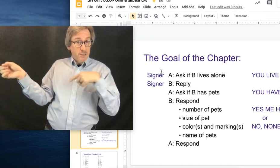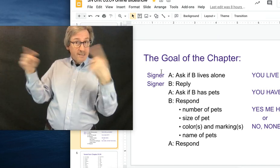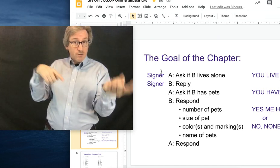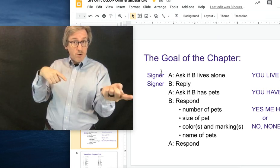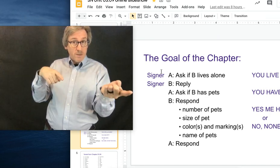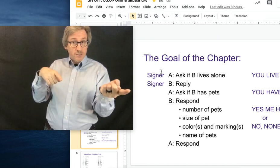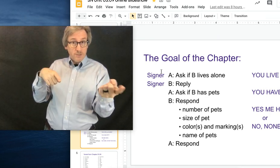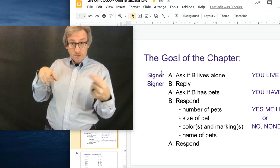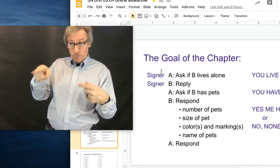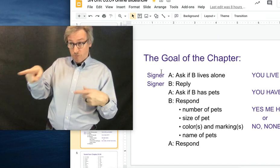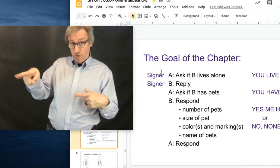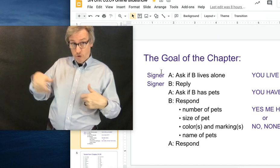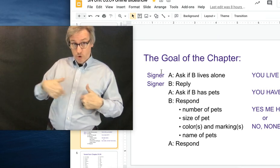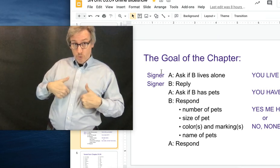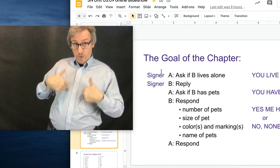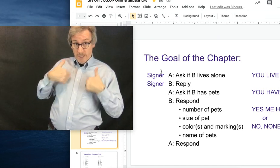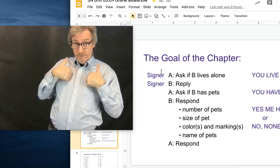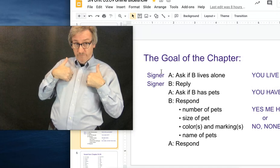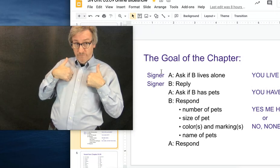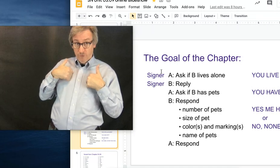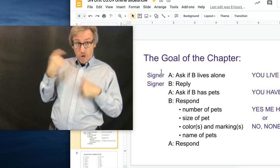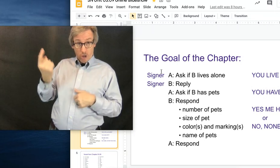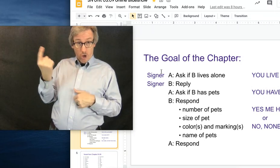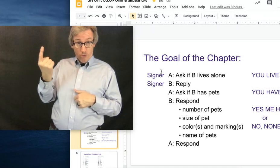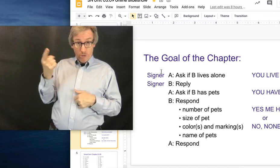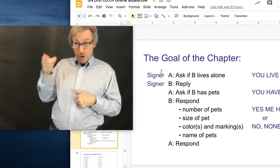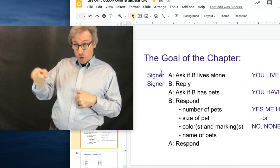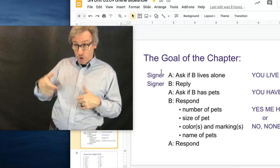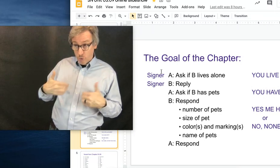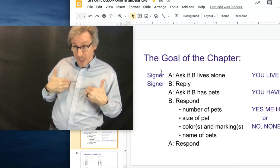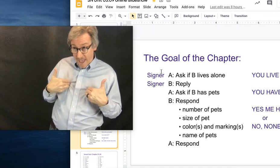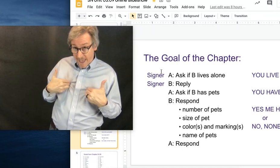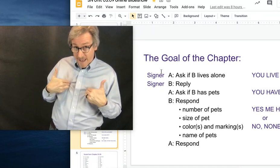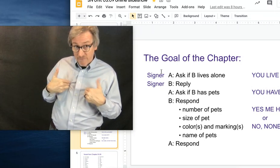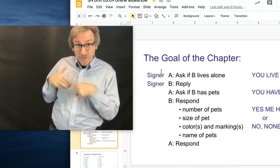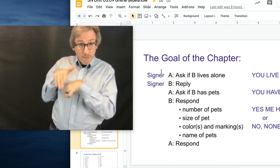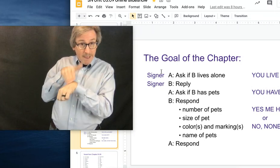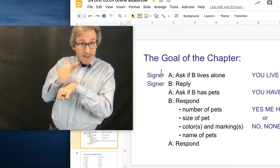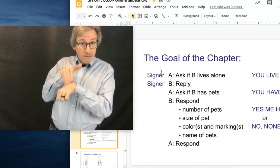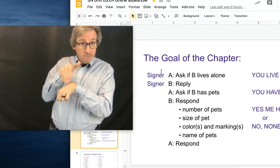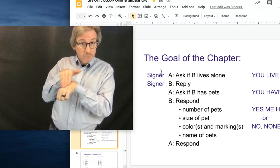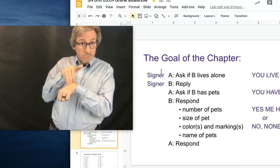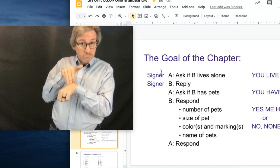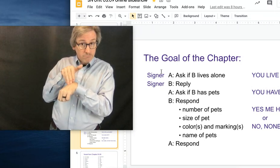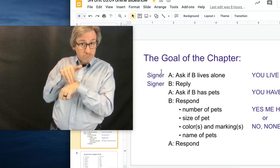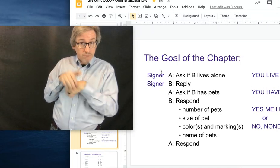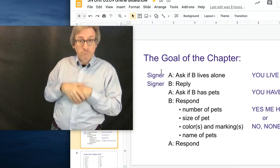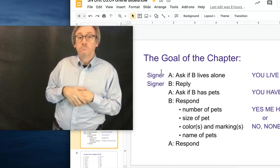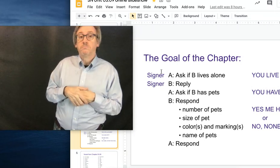question, yes or no question. You live alone. You have pet.